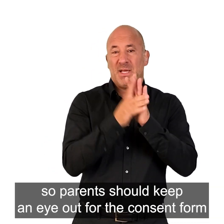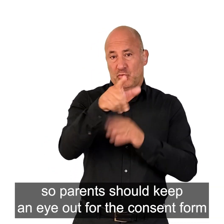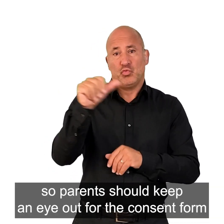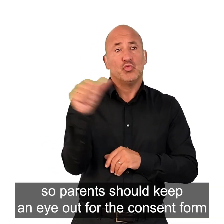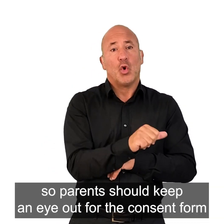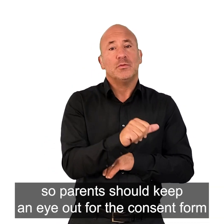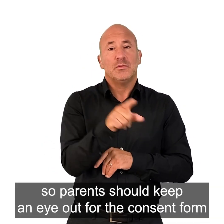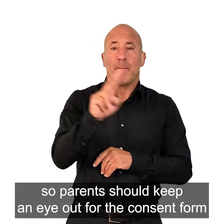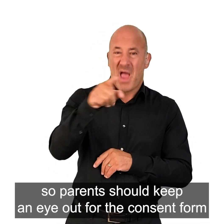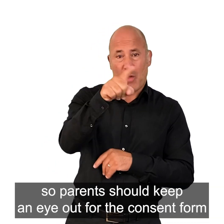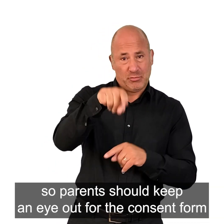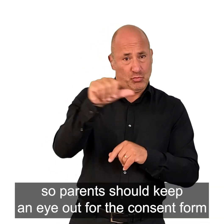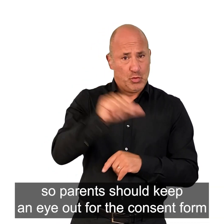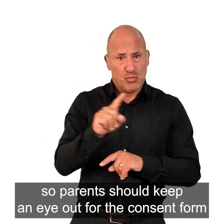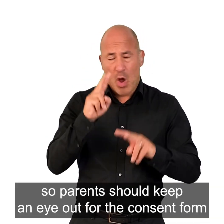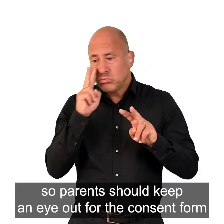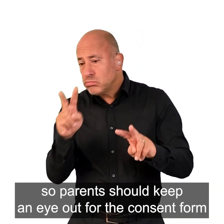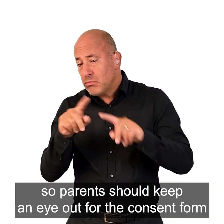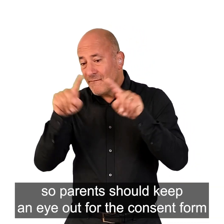So parents should keep an eye out for the consent form